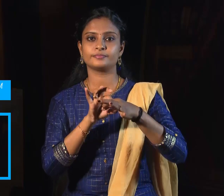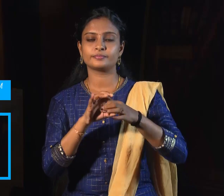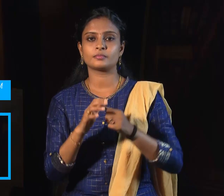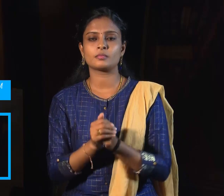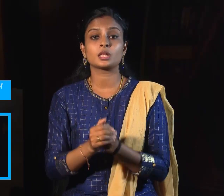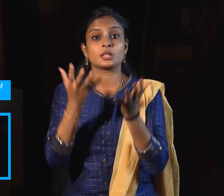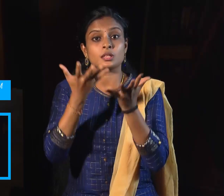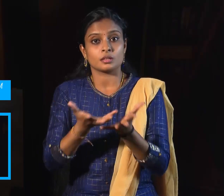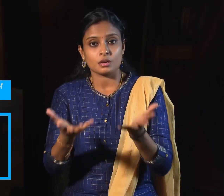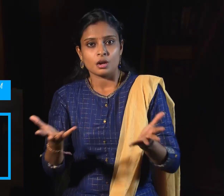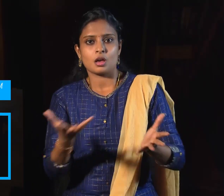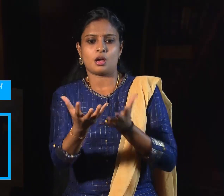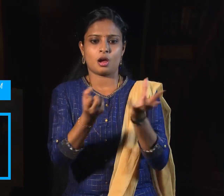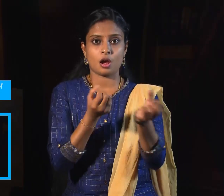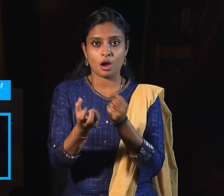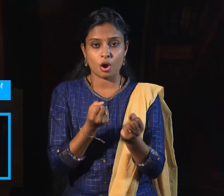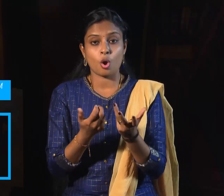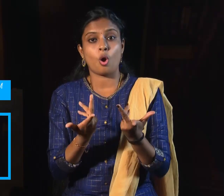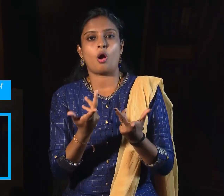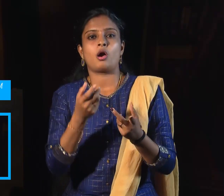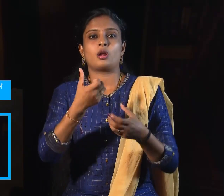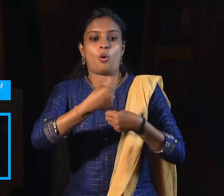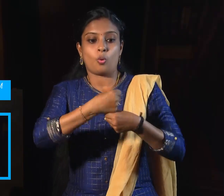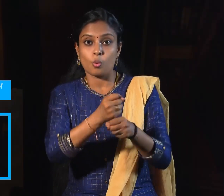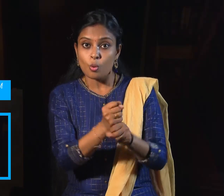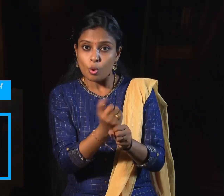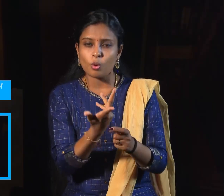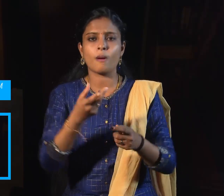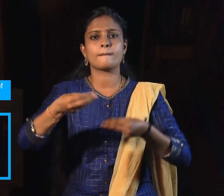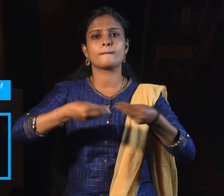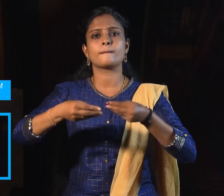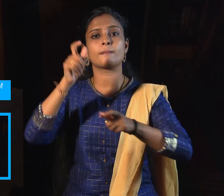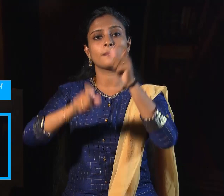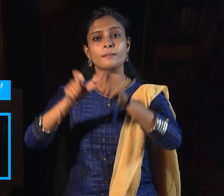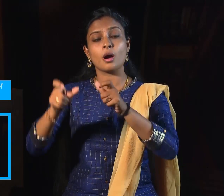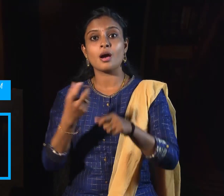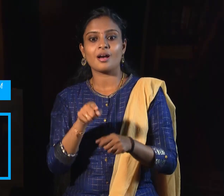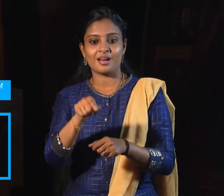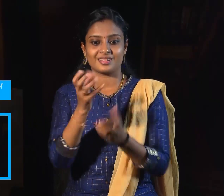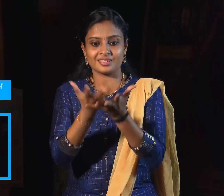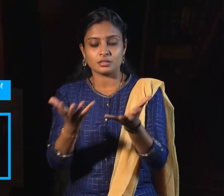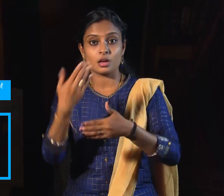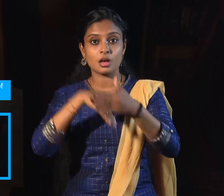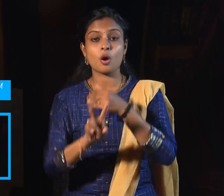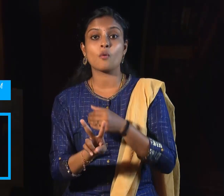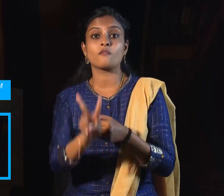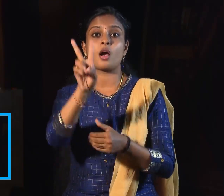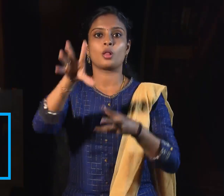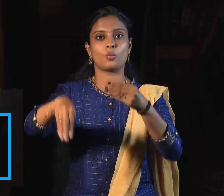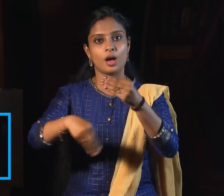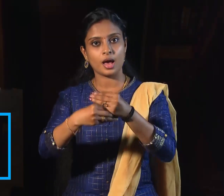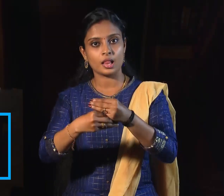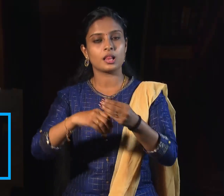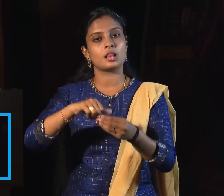are produced or procured by business entities so as to add value and sell them to the